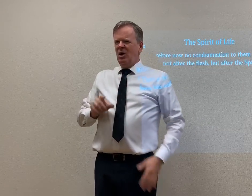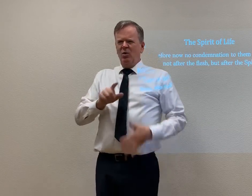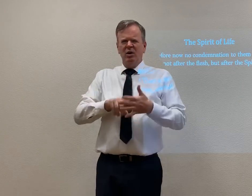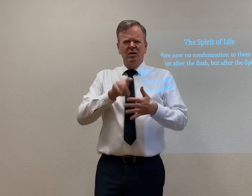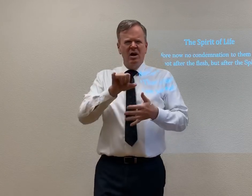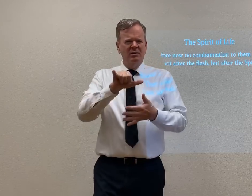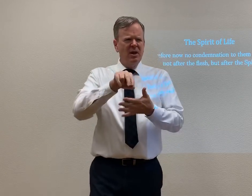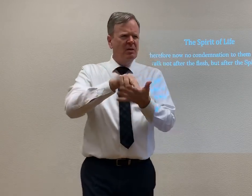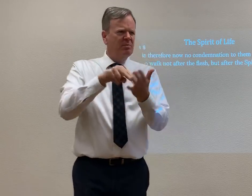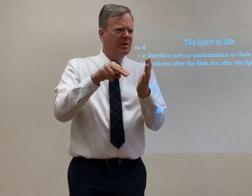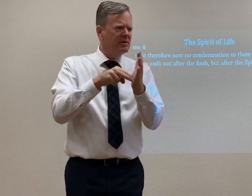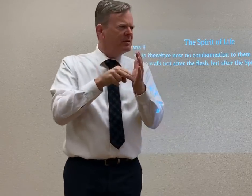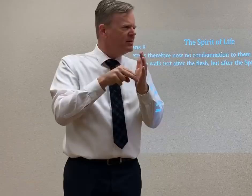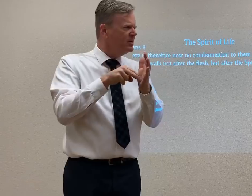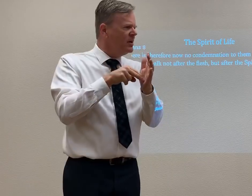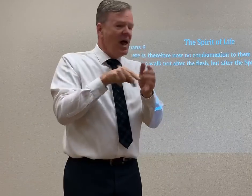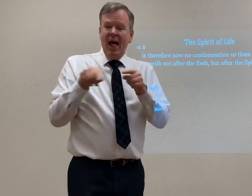Christ. What does that mean?